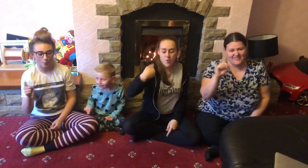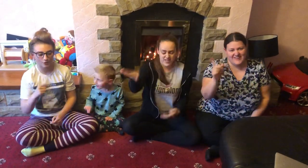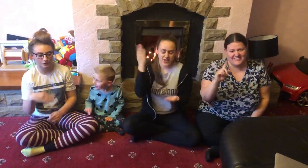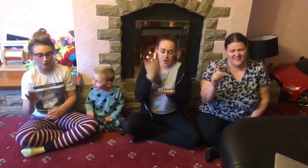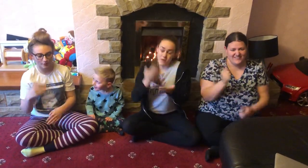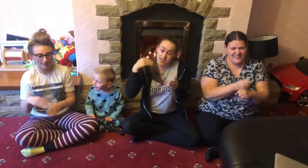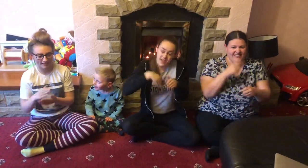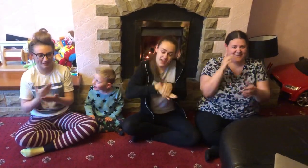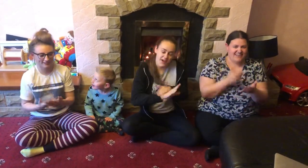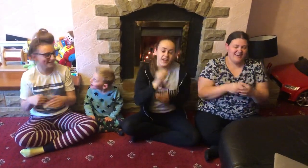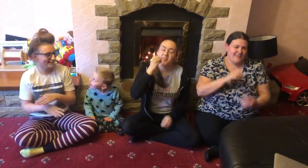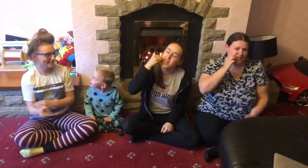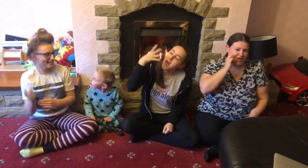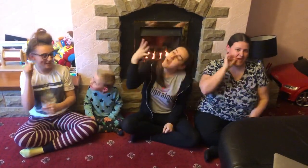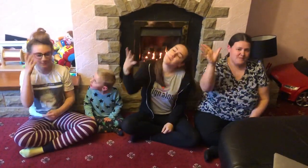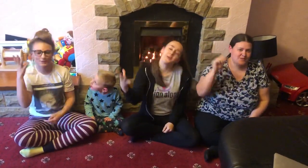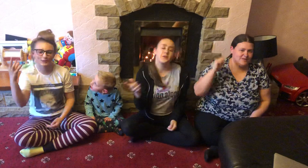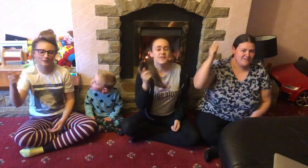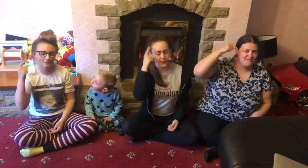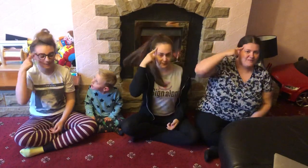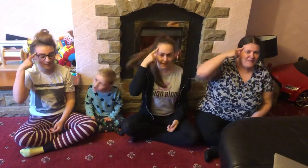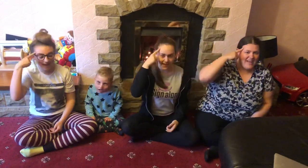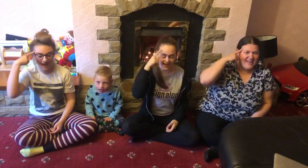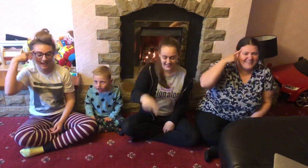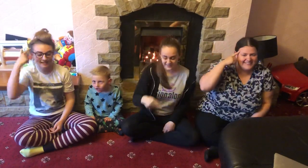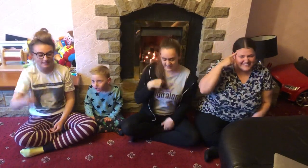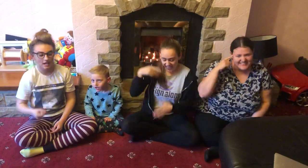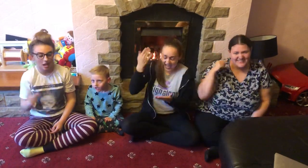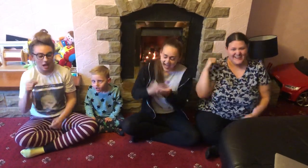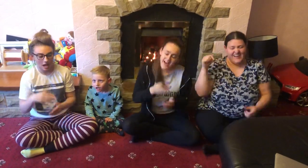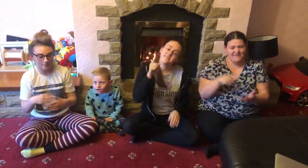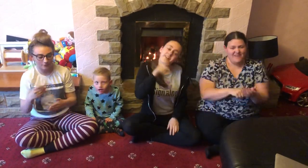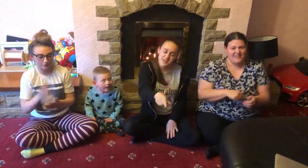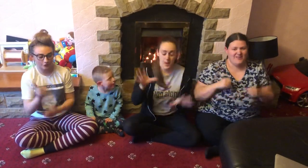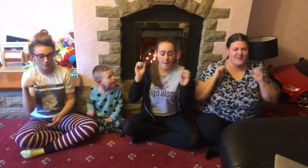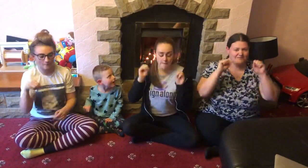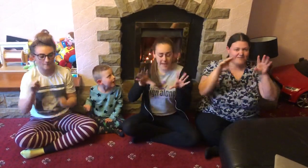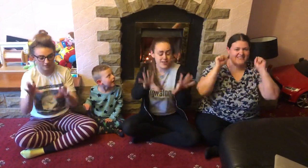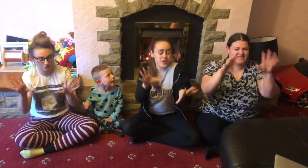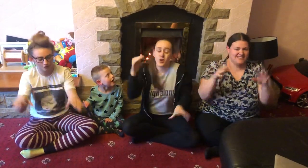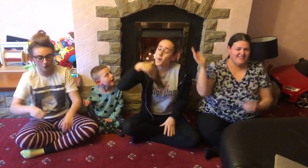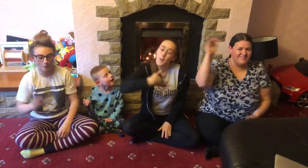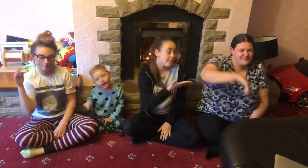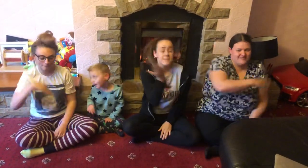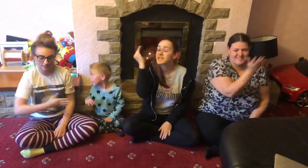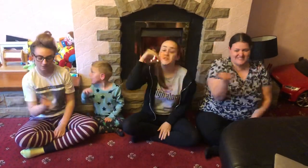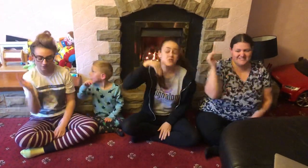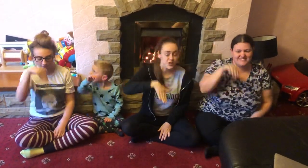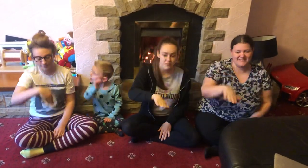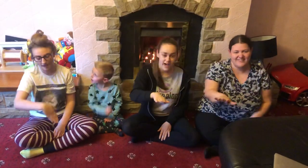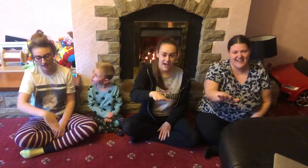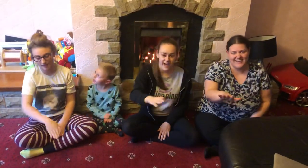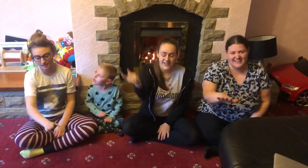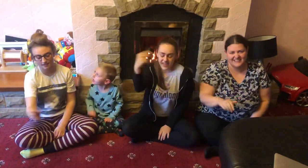What's going on in that beautiful mind? I'm your magical mystery ride.